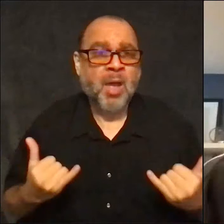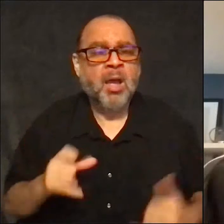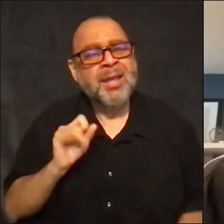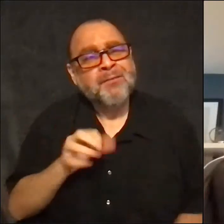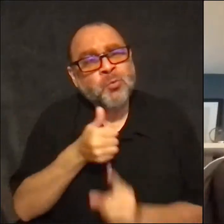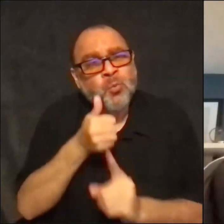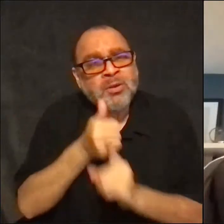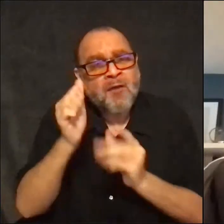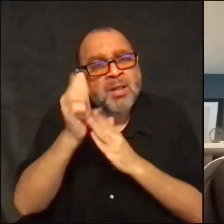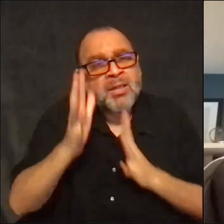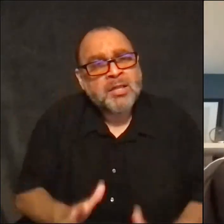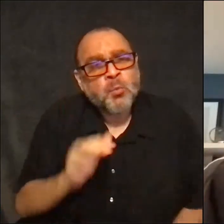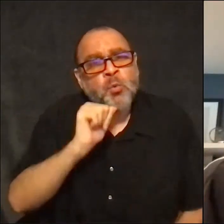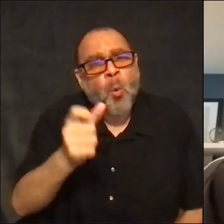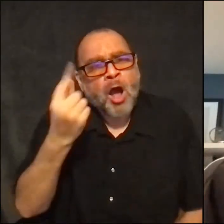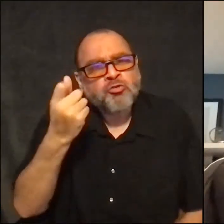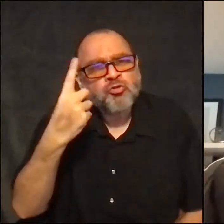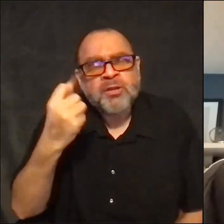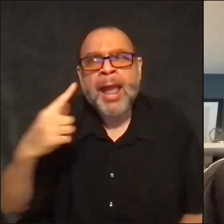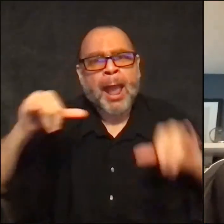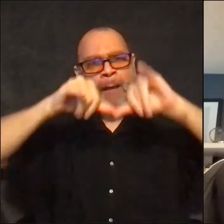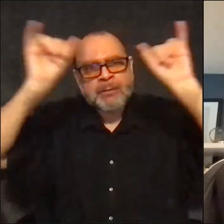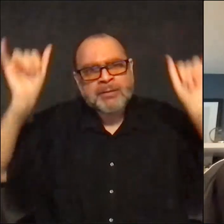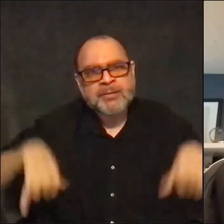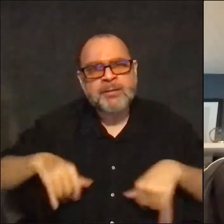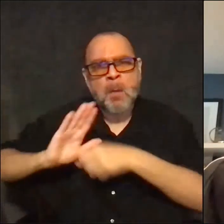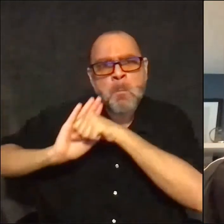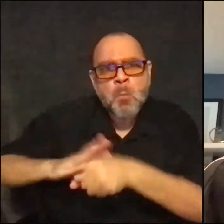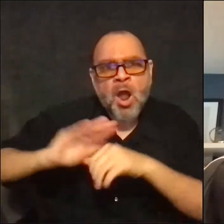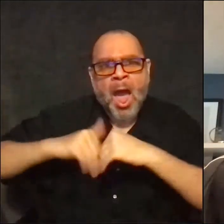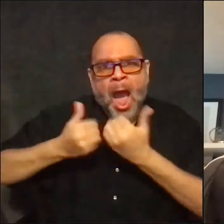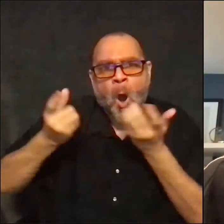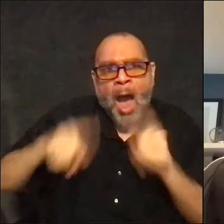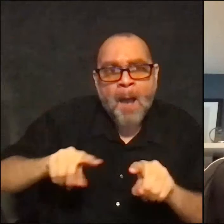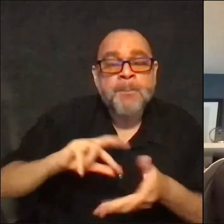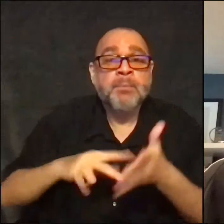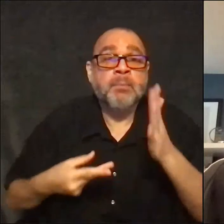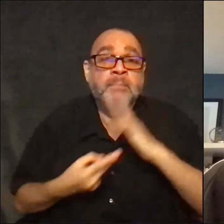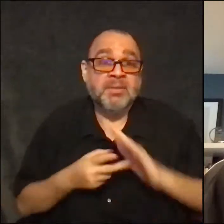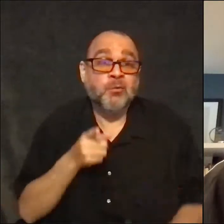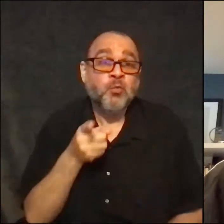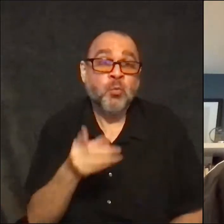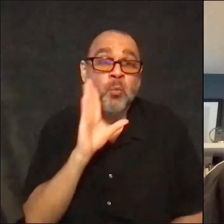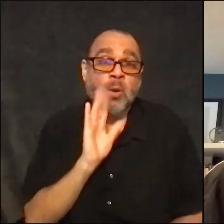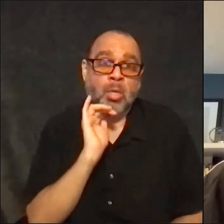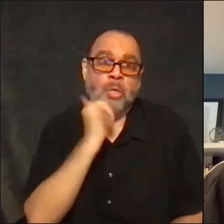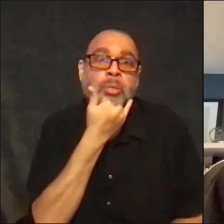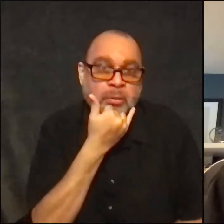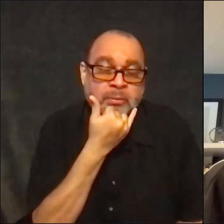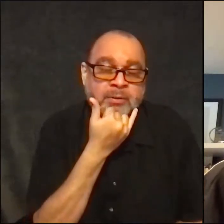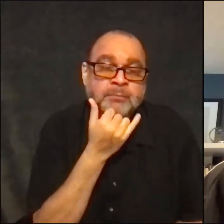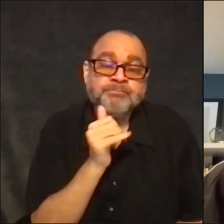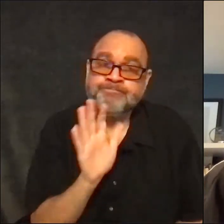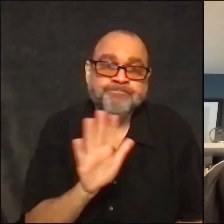understand the root causes of oppression that we face as Black folks, you'll inadvertently slip when it gets tough. And the third piece is determine